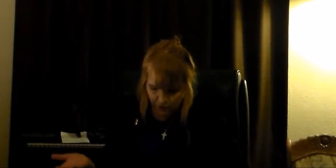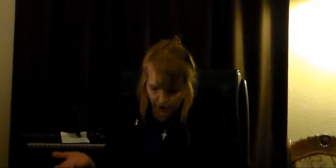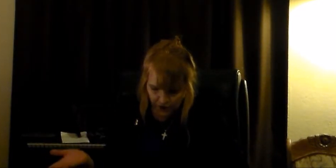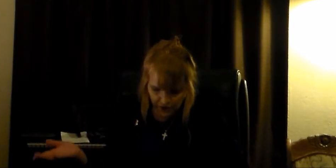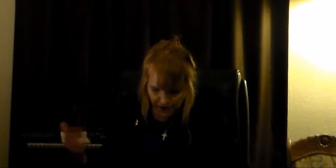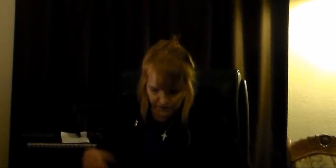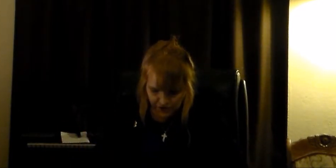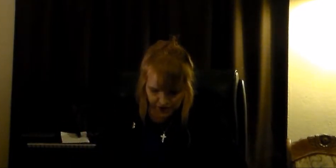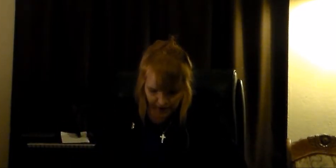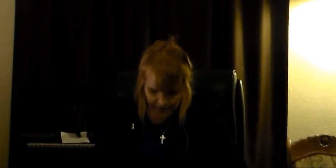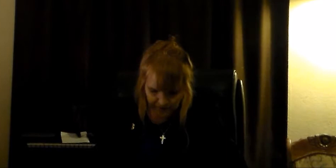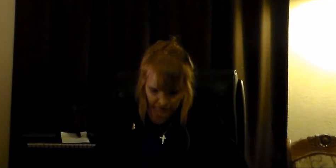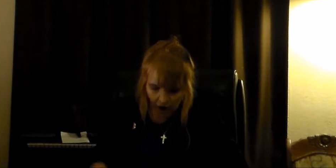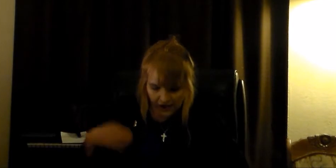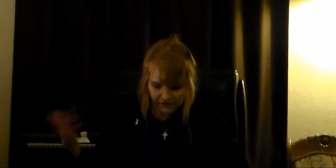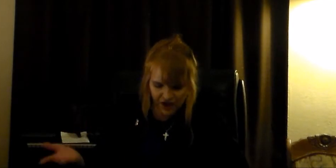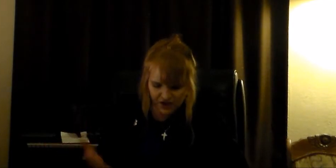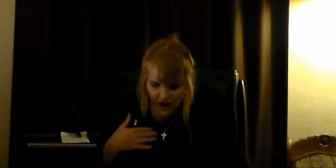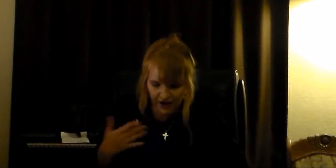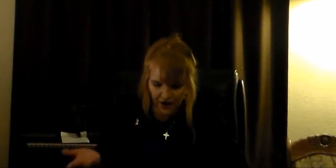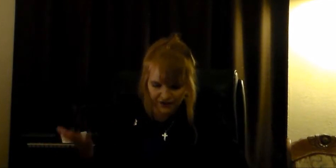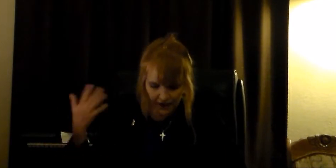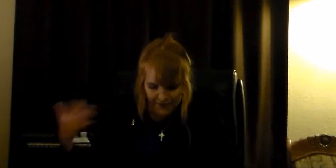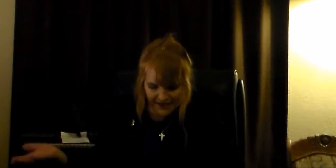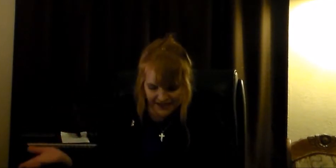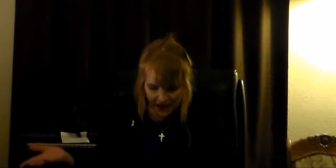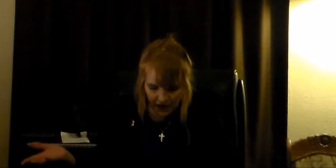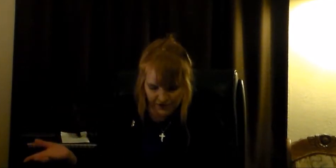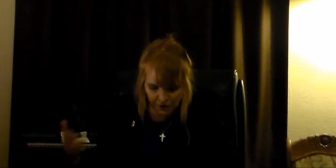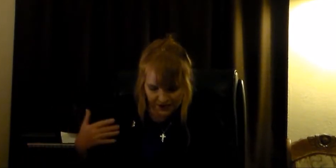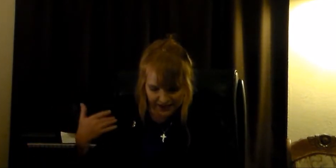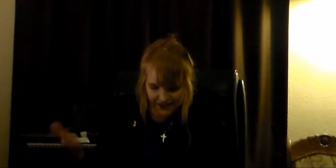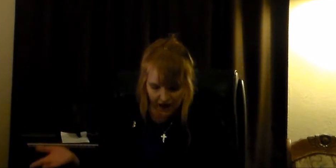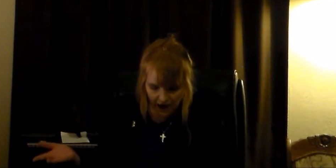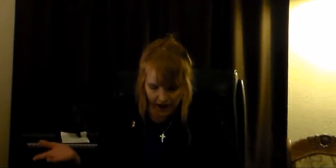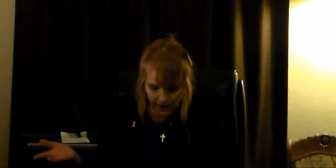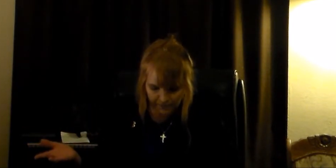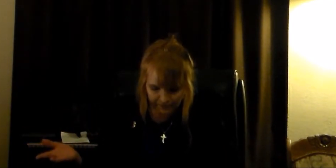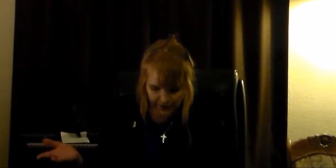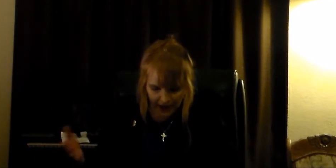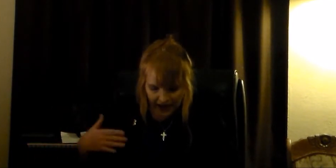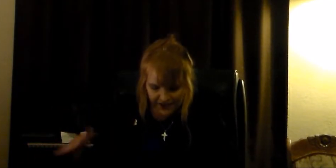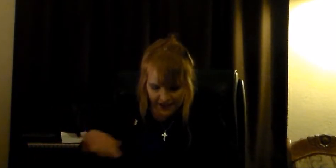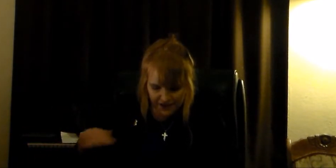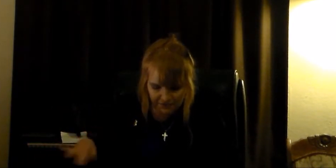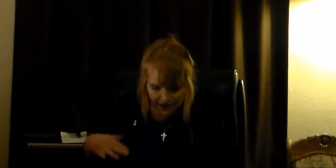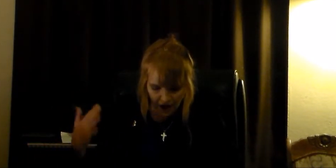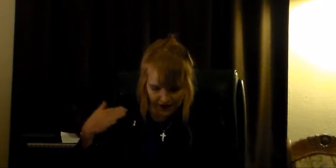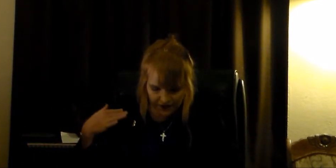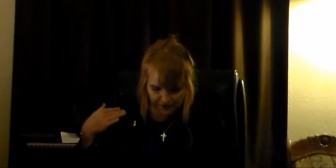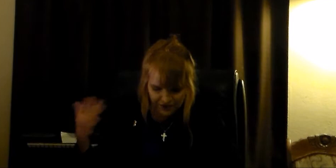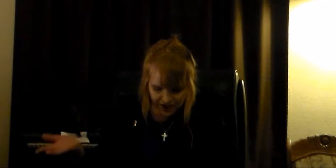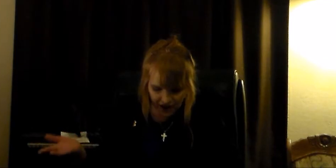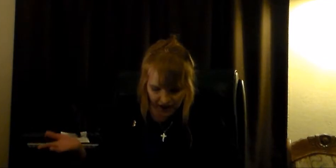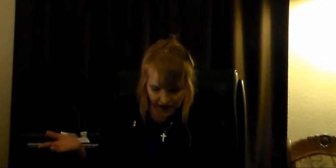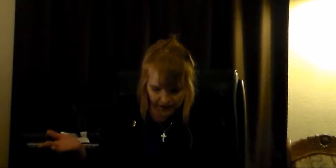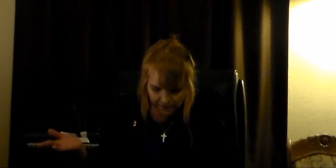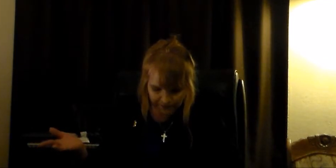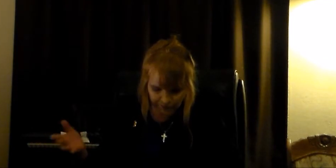Everyone, newcomers. To register. First of all, I do everything myself, so it takes time. It doesn't mean I'll get them done